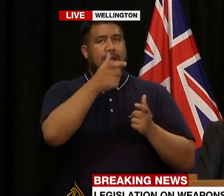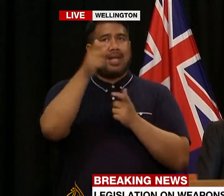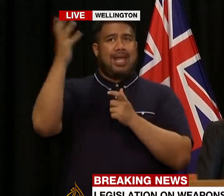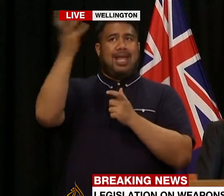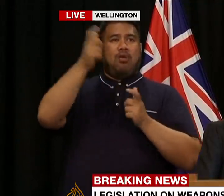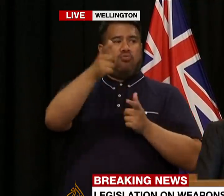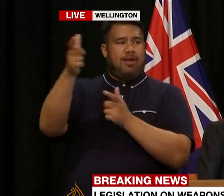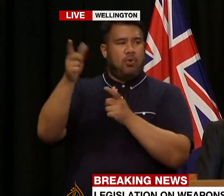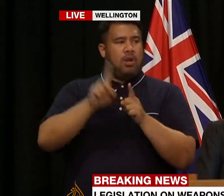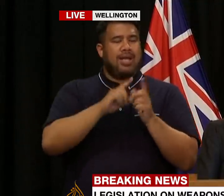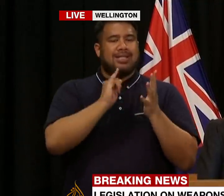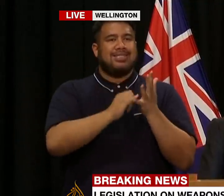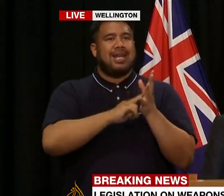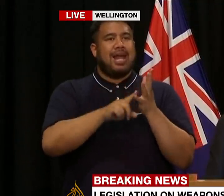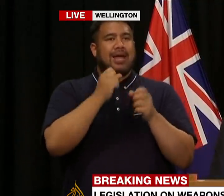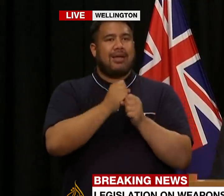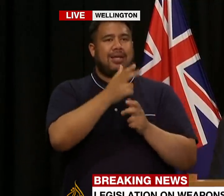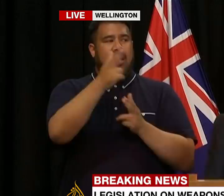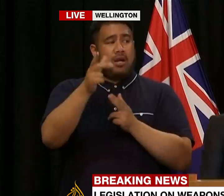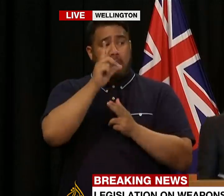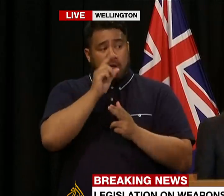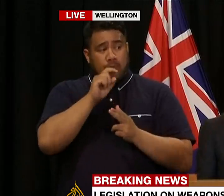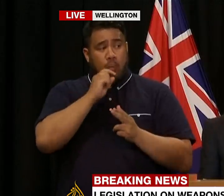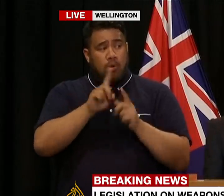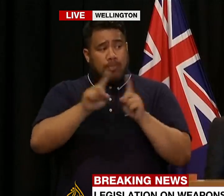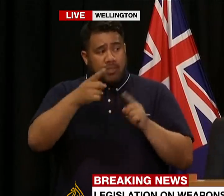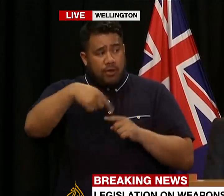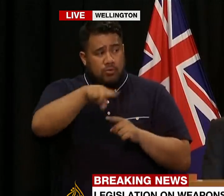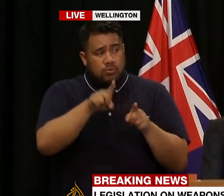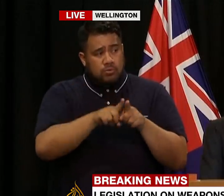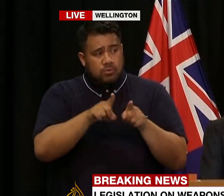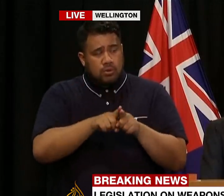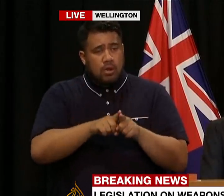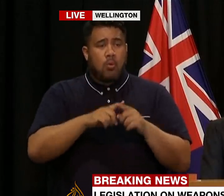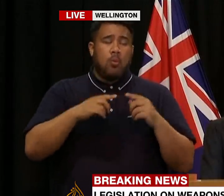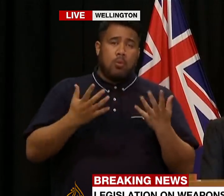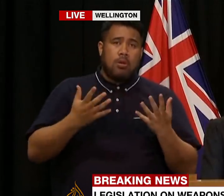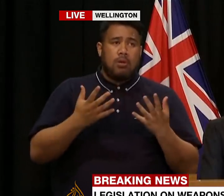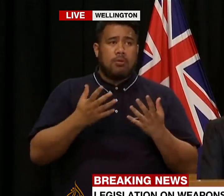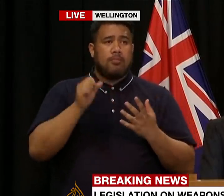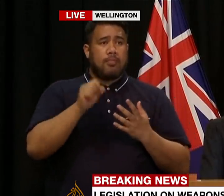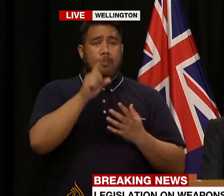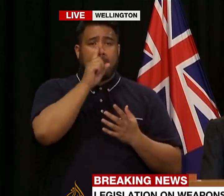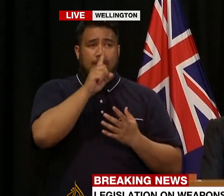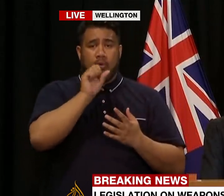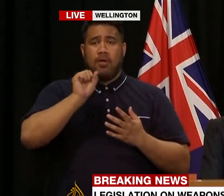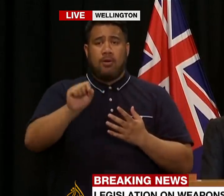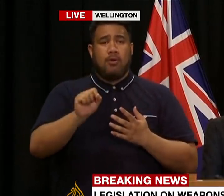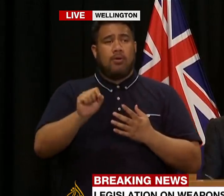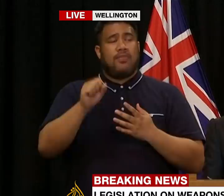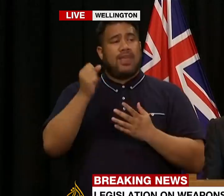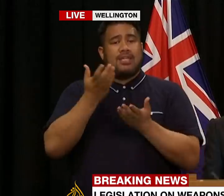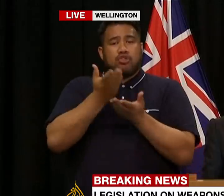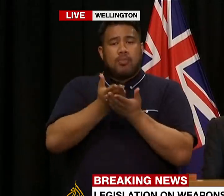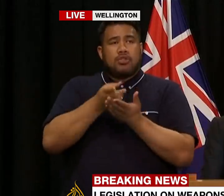as like guns? Look, people may well, in their submissions, raise